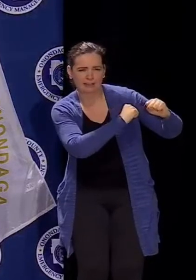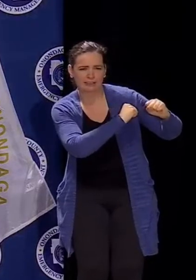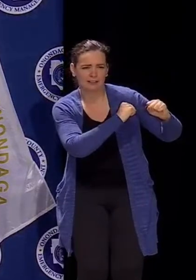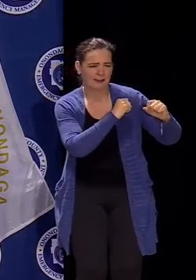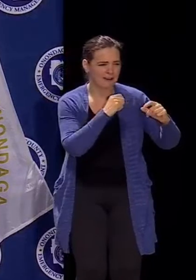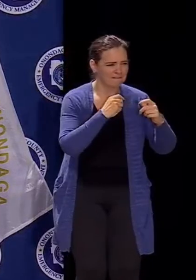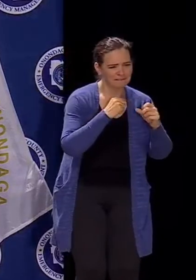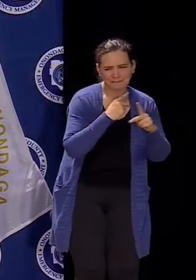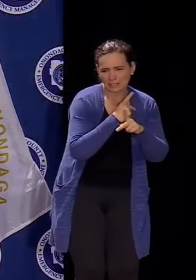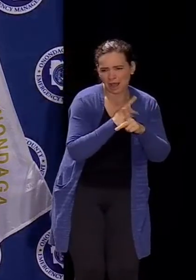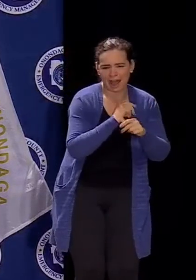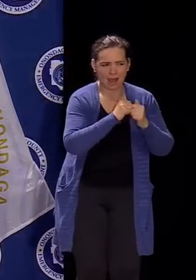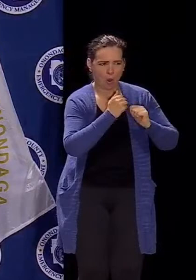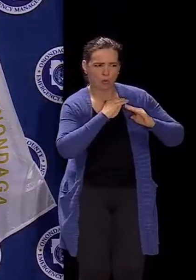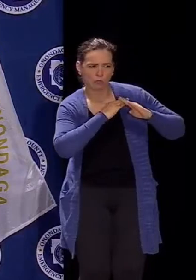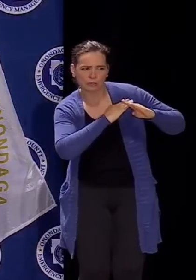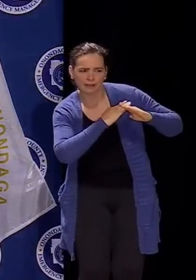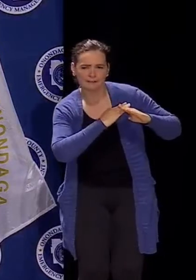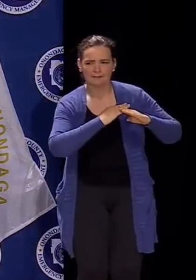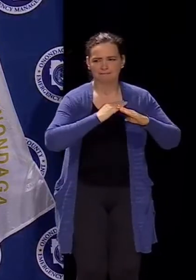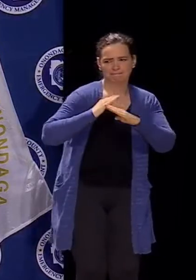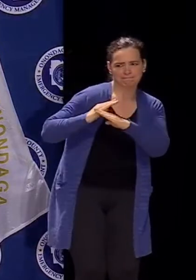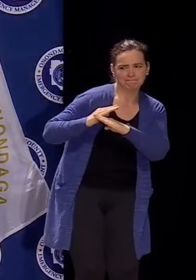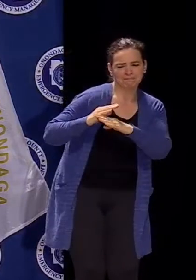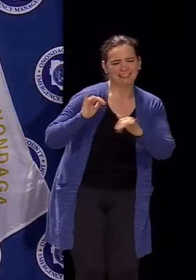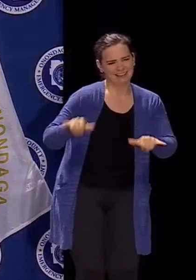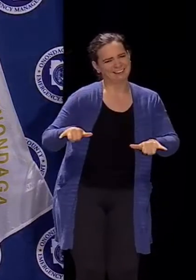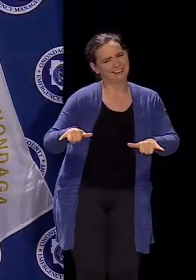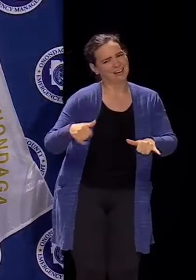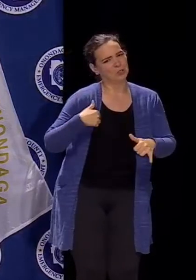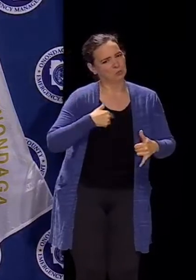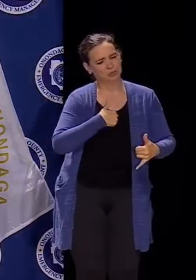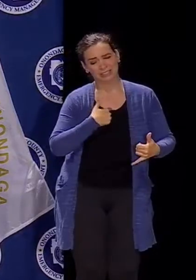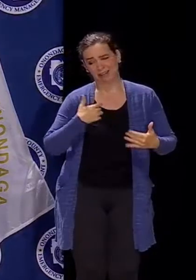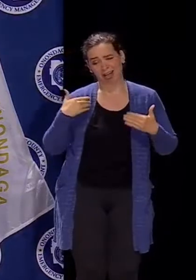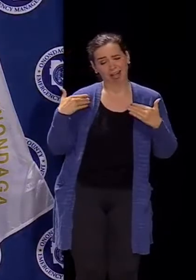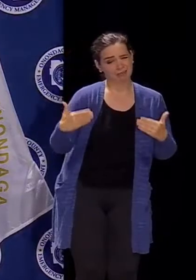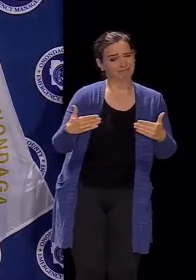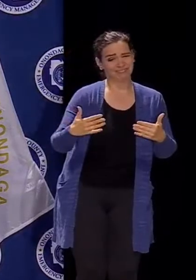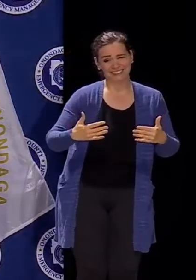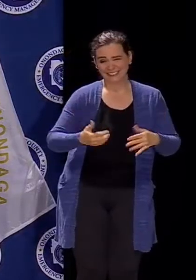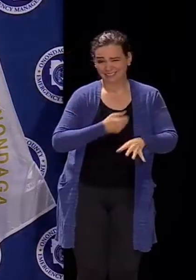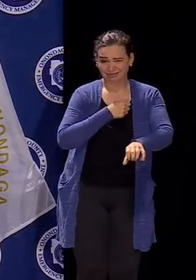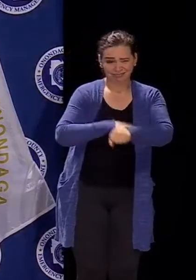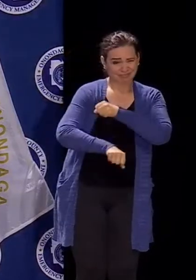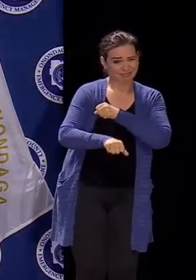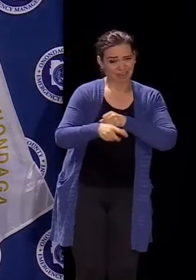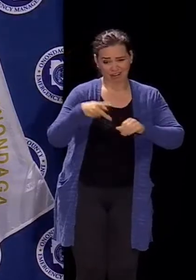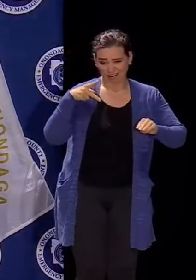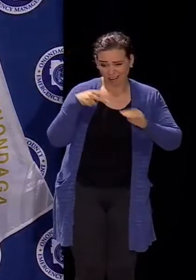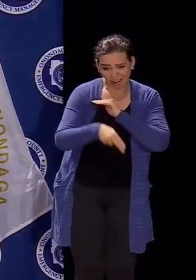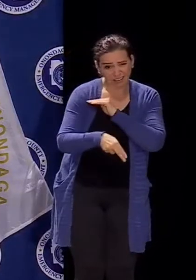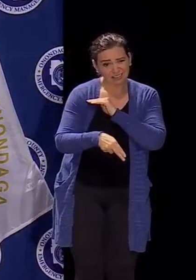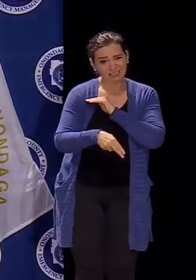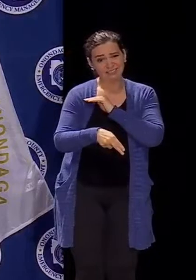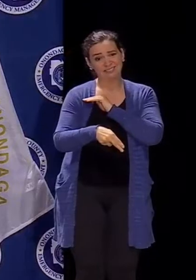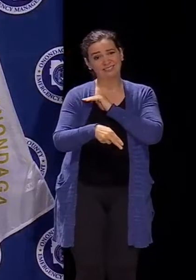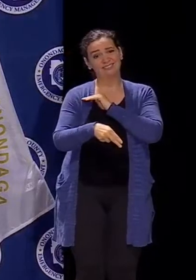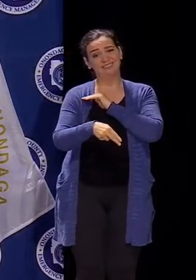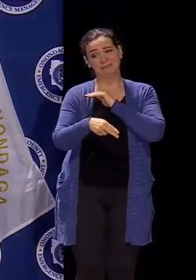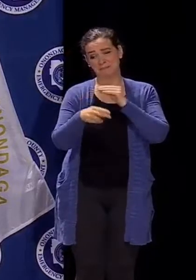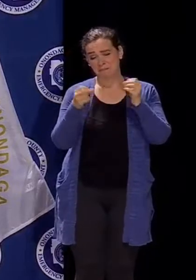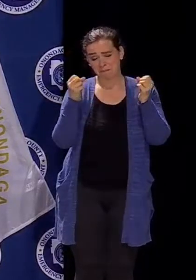that. So that's over $25–30 million of cuts that we've already made. Now you're looking at